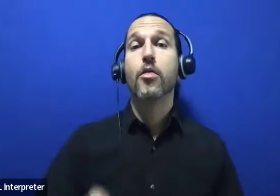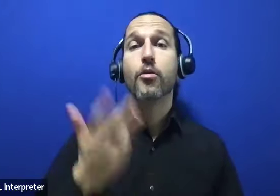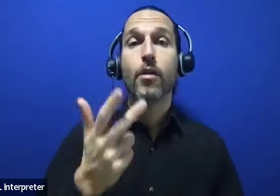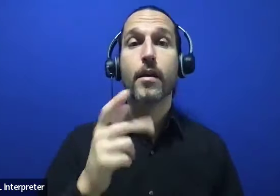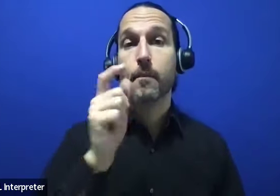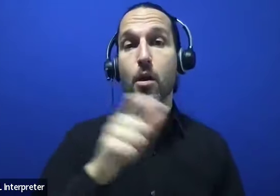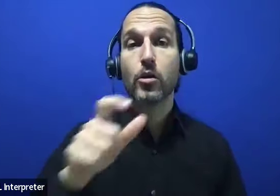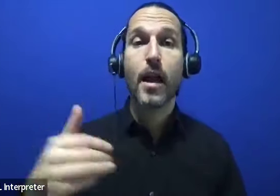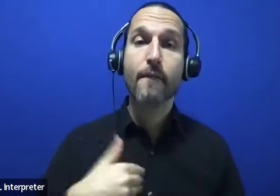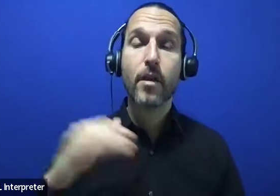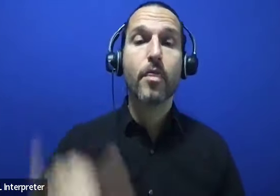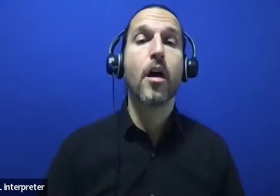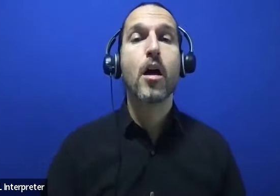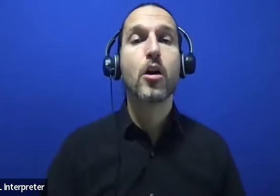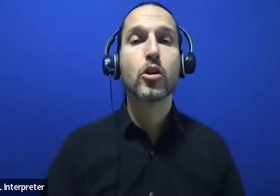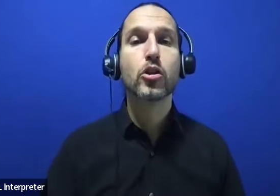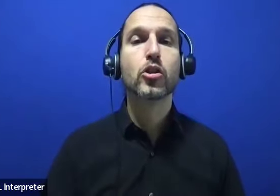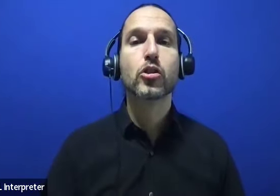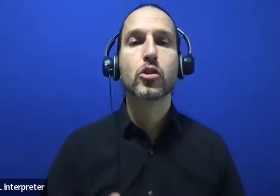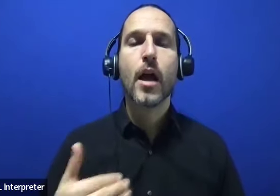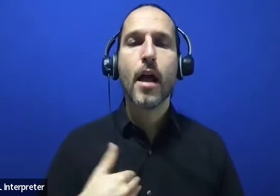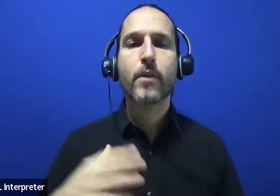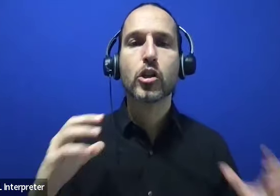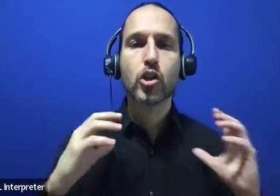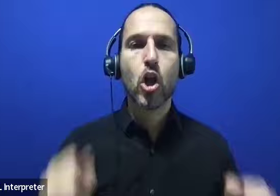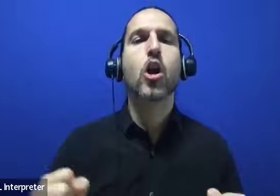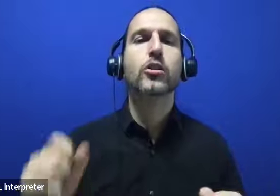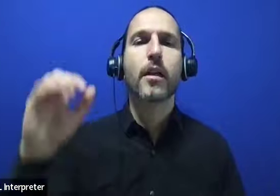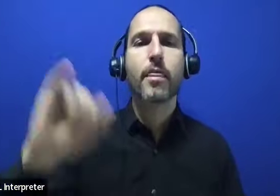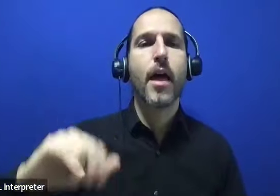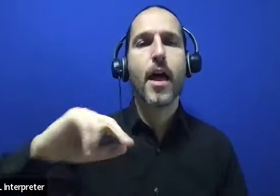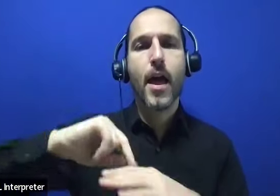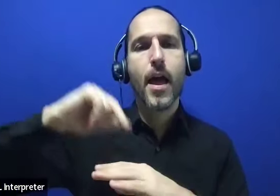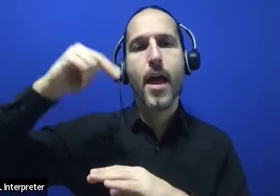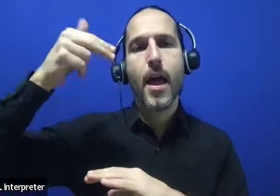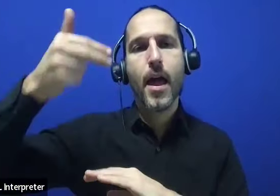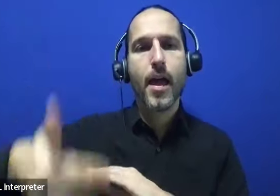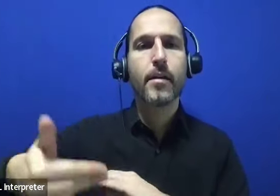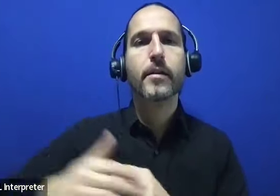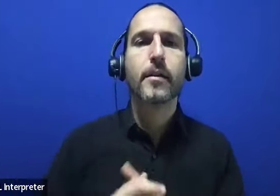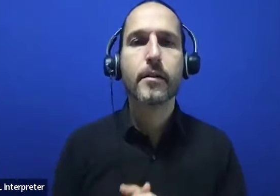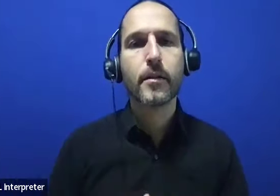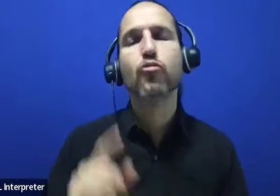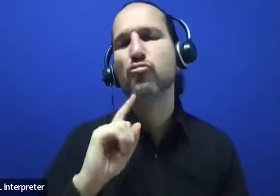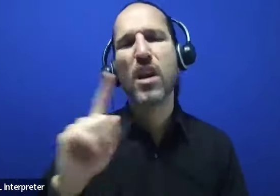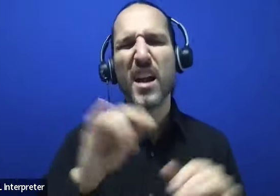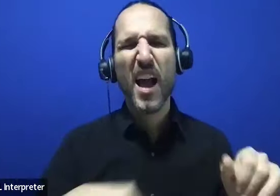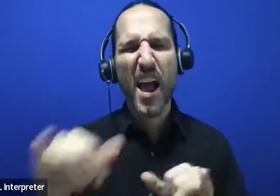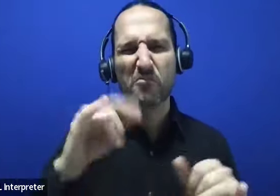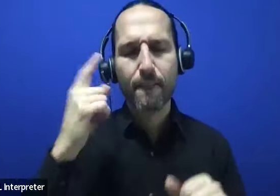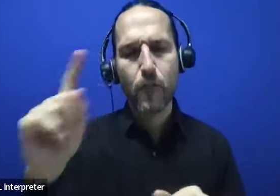are doing what we call hanging upside down. This is extremely common in